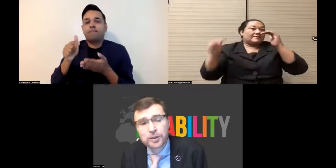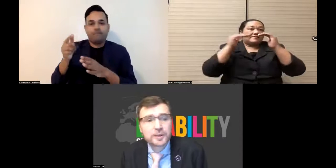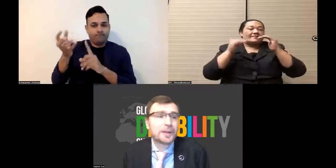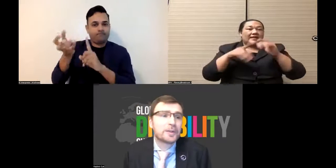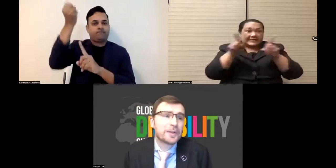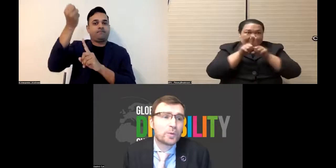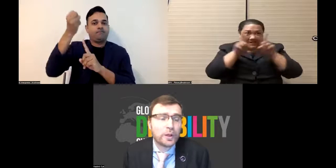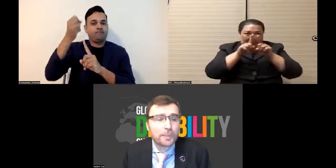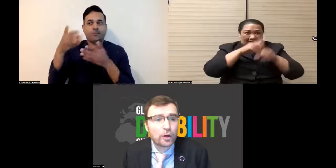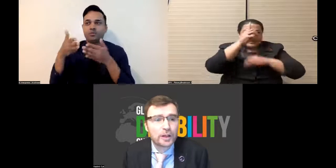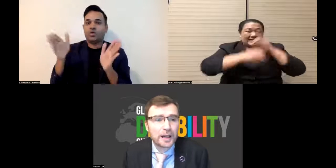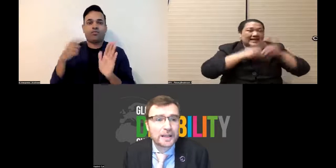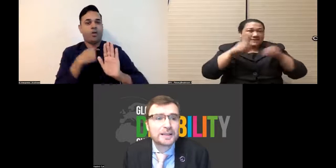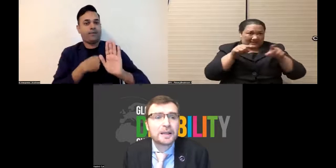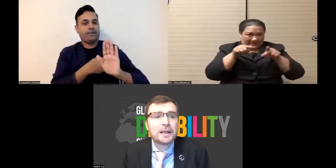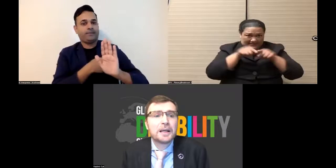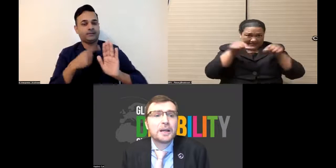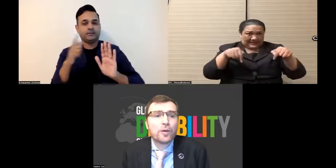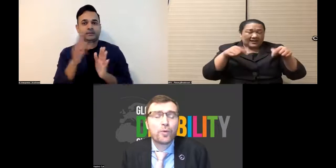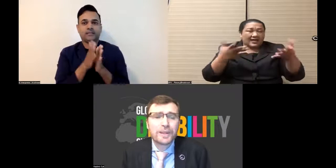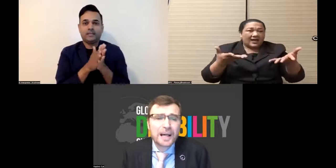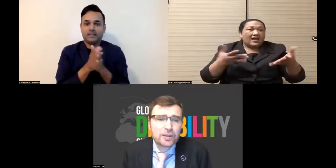five regional summits that we have organized,